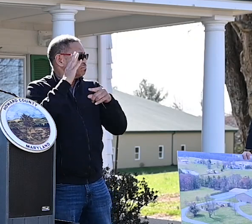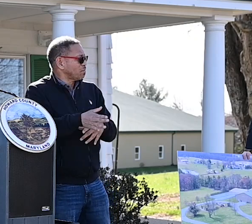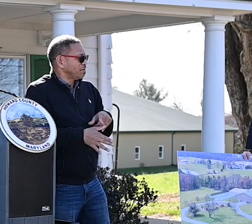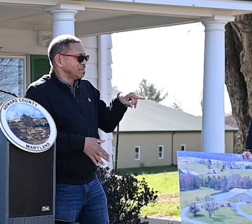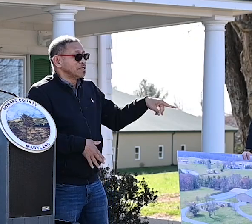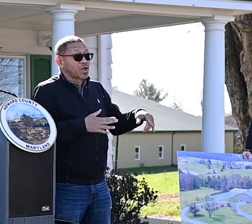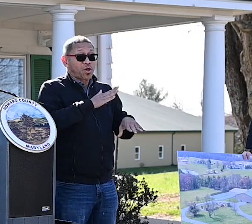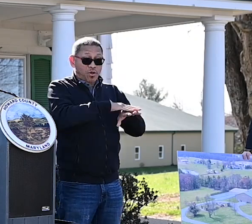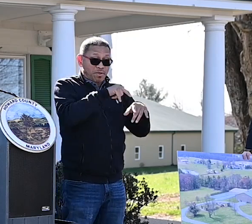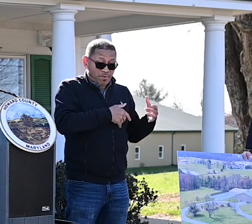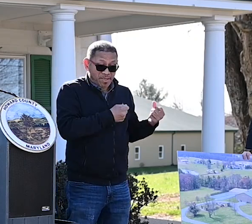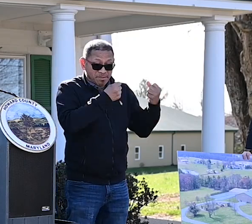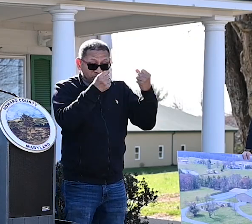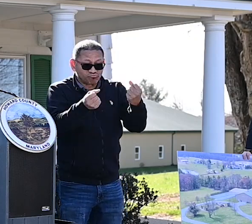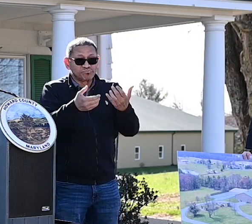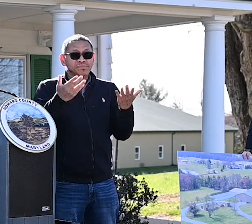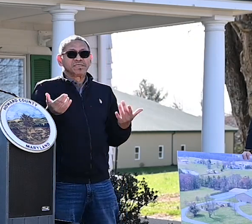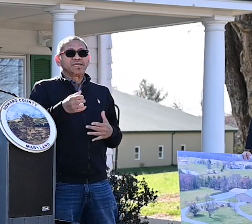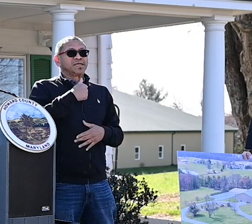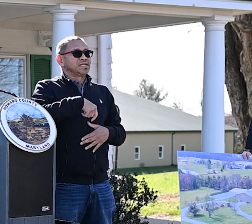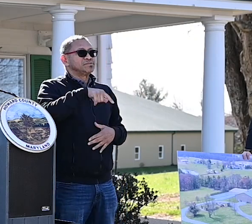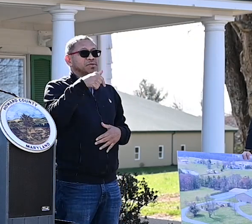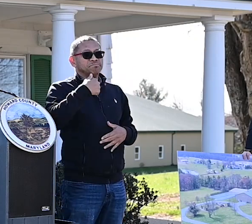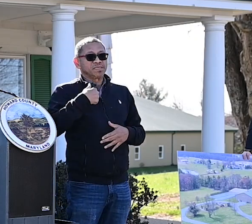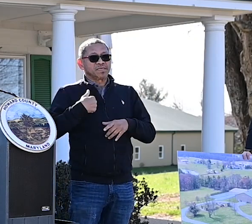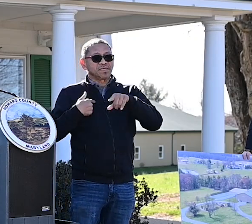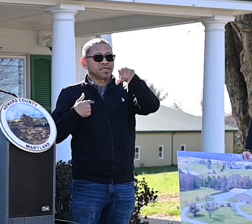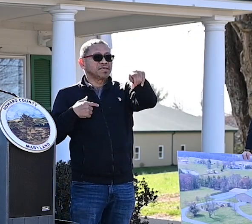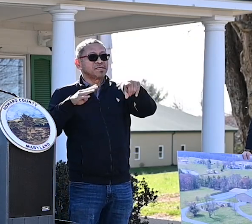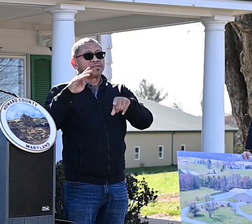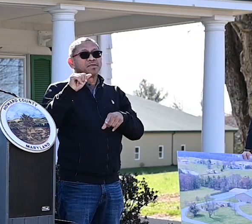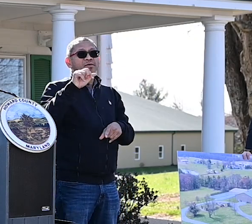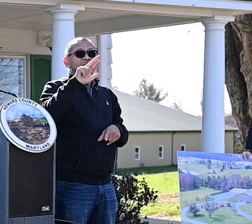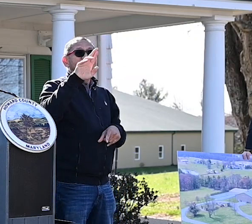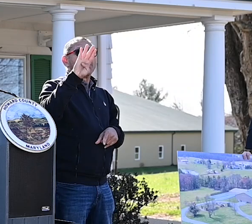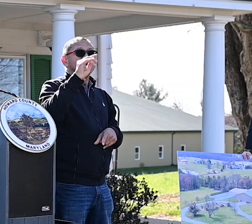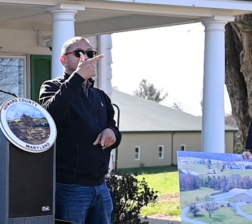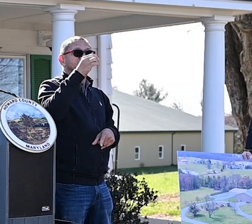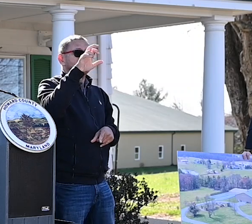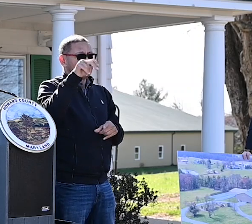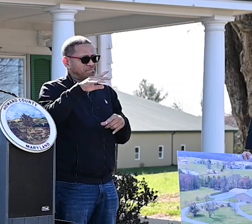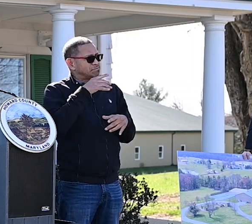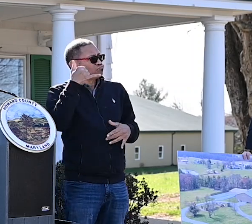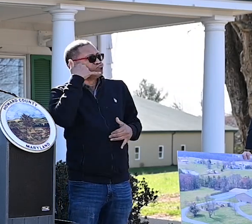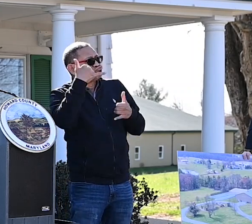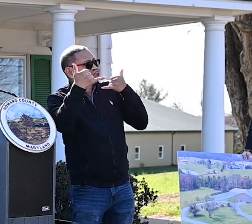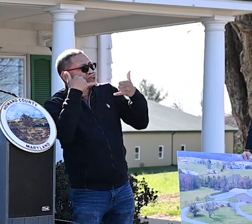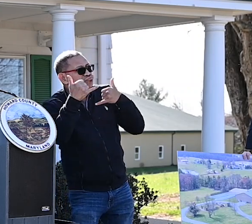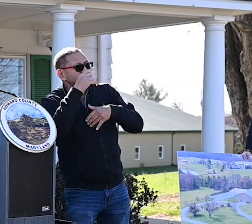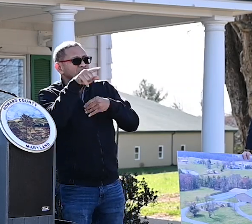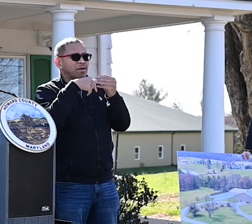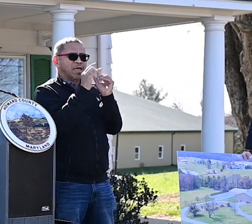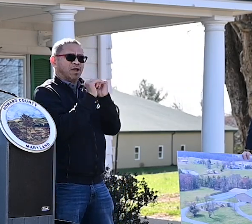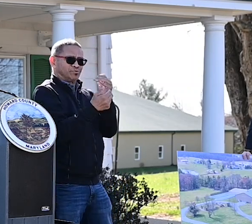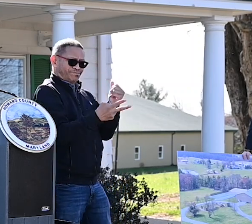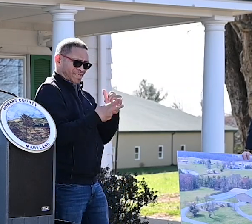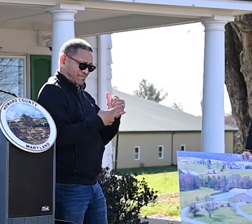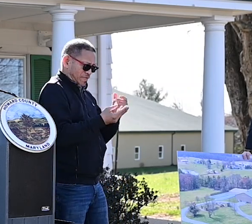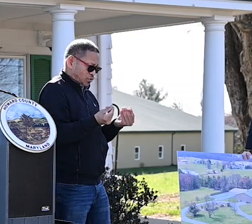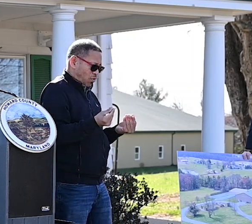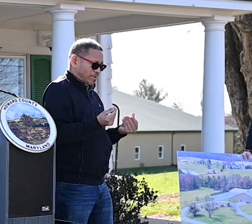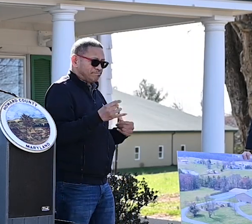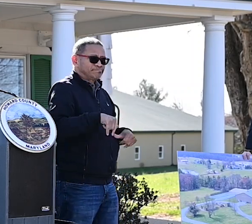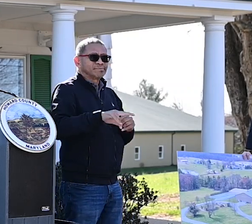On my way here, myself and Barb Glenn were on a call about conserving